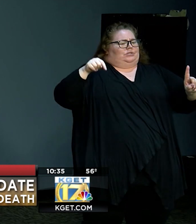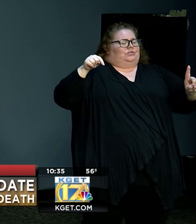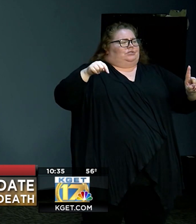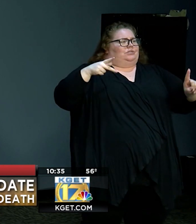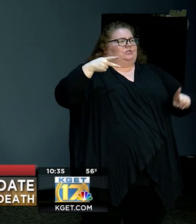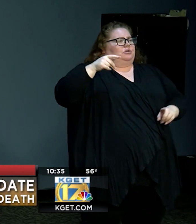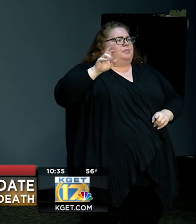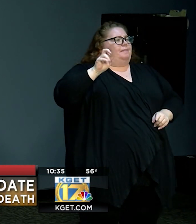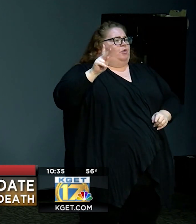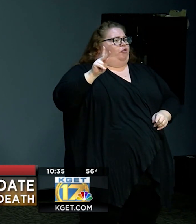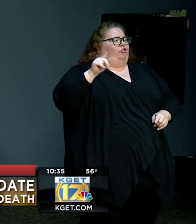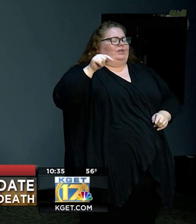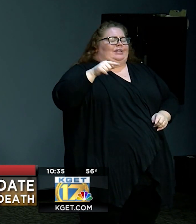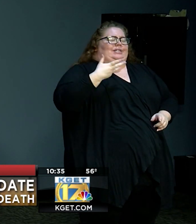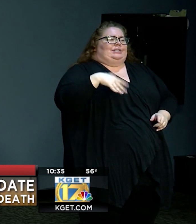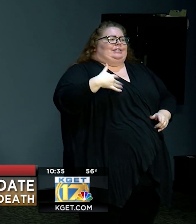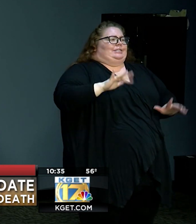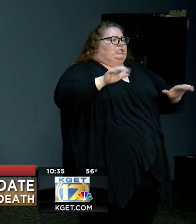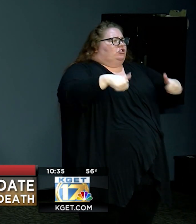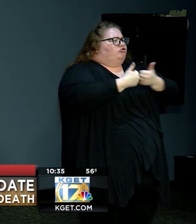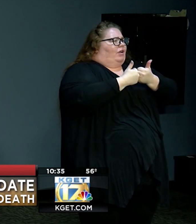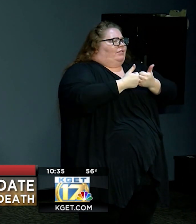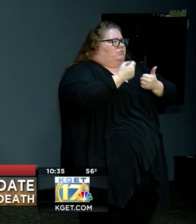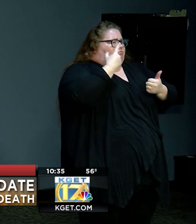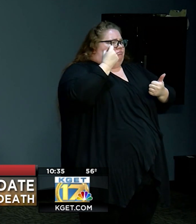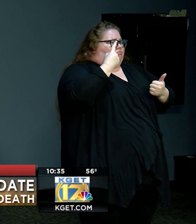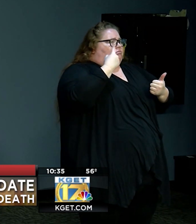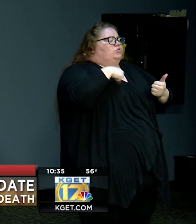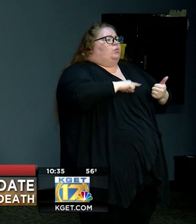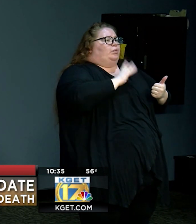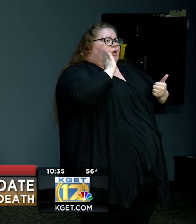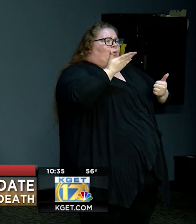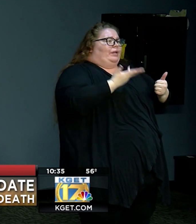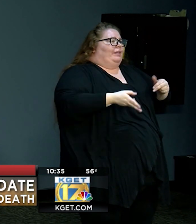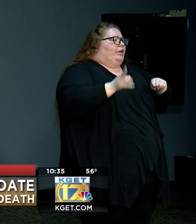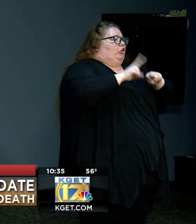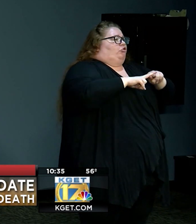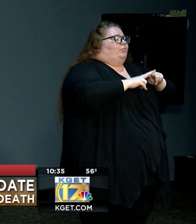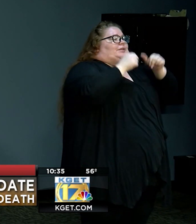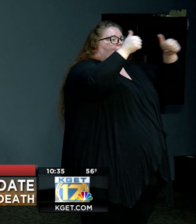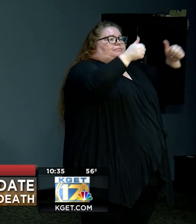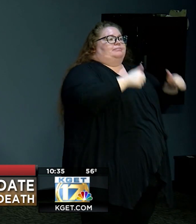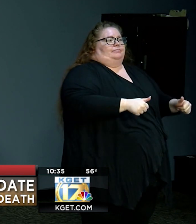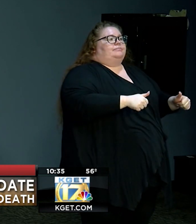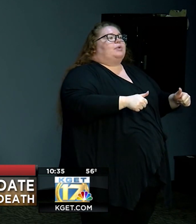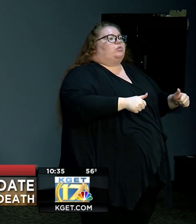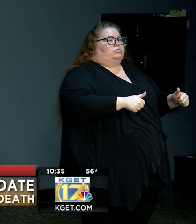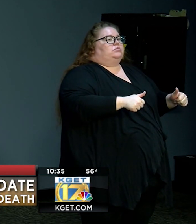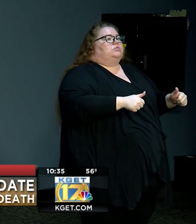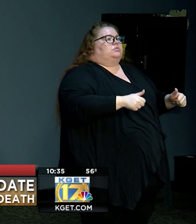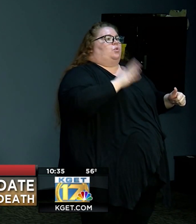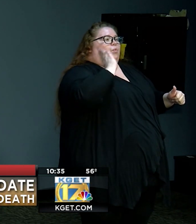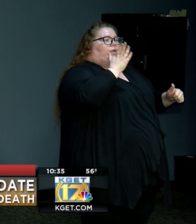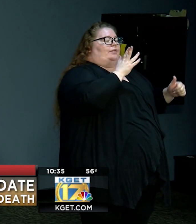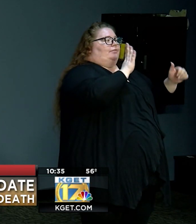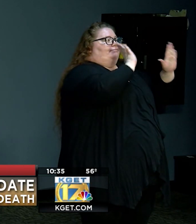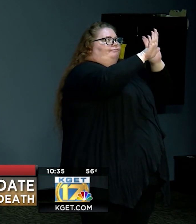of a challenge, we're going to begin to increase our signage and also